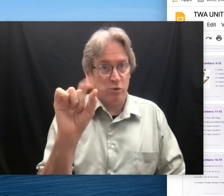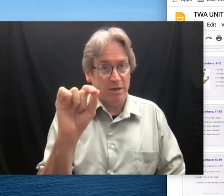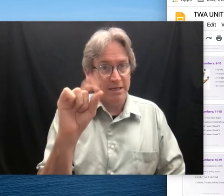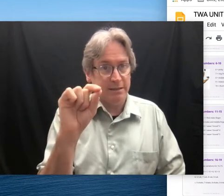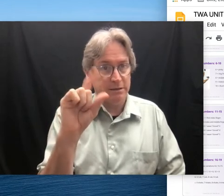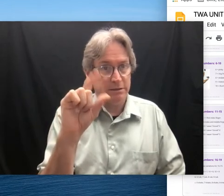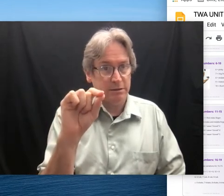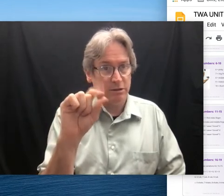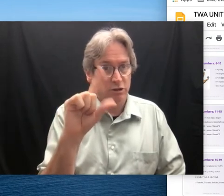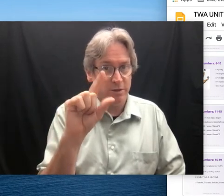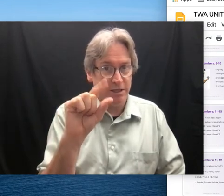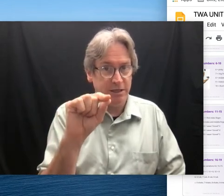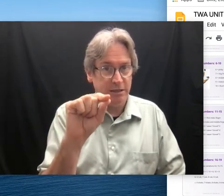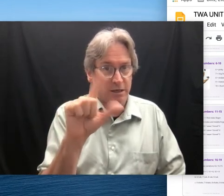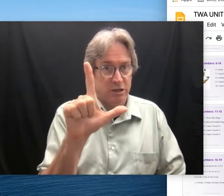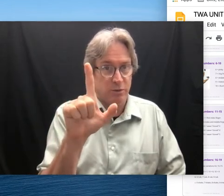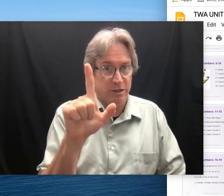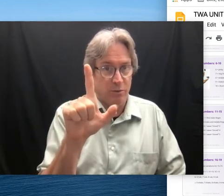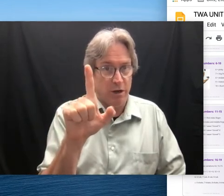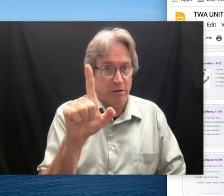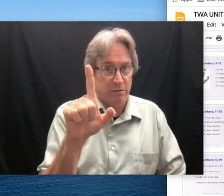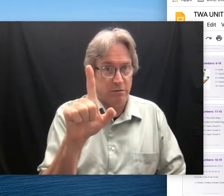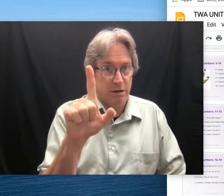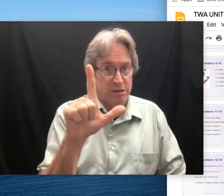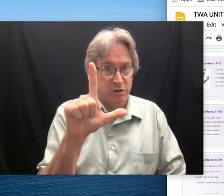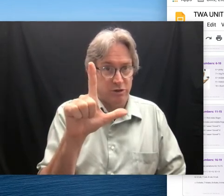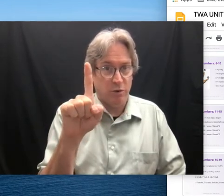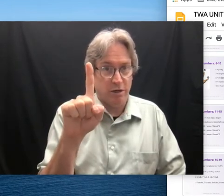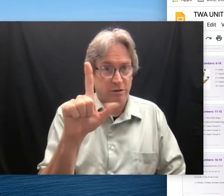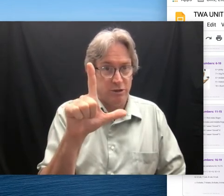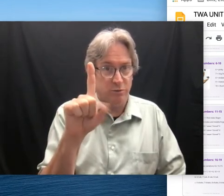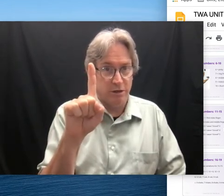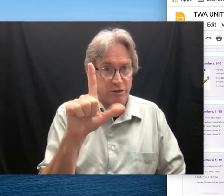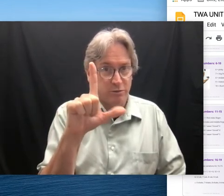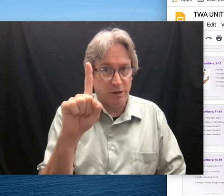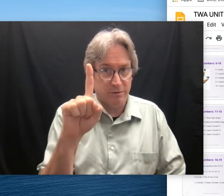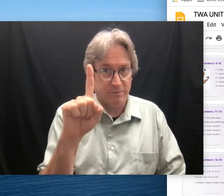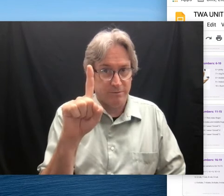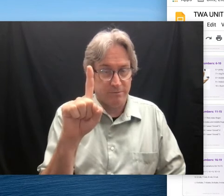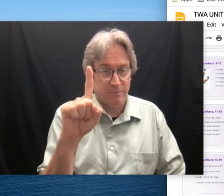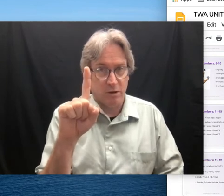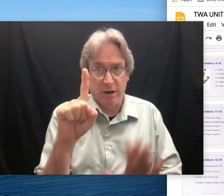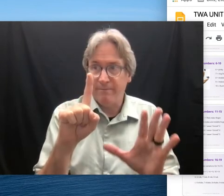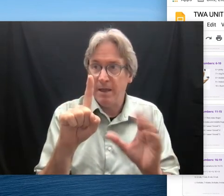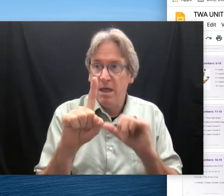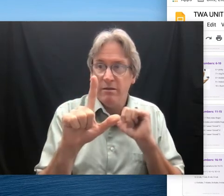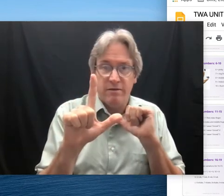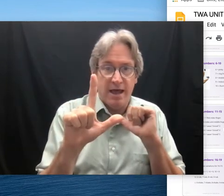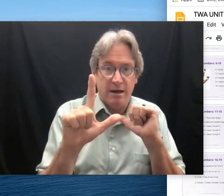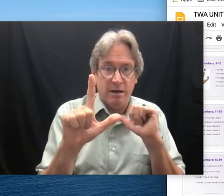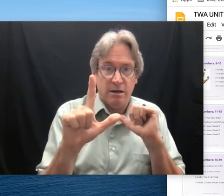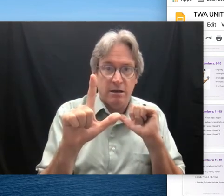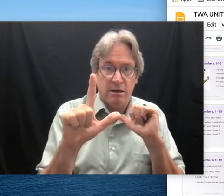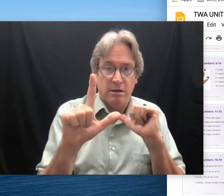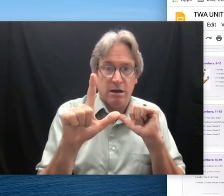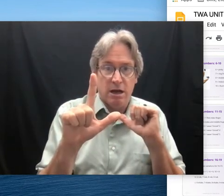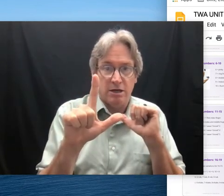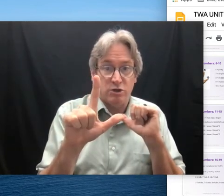the 20. 20, 21. So 2, 1, 2, 1, 2, 1. Okay.